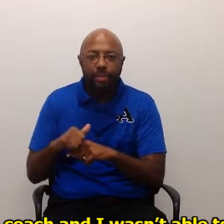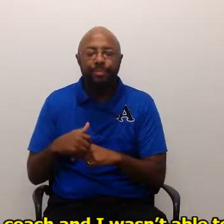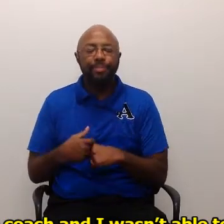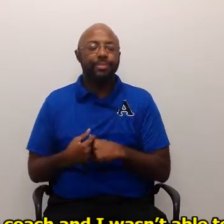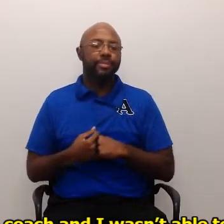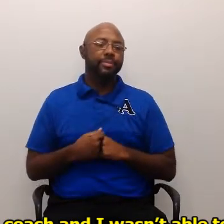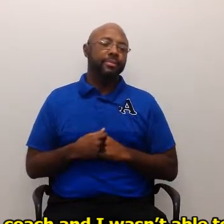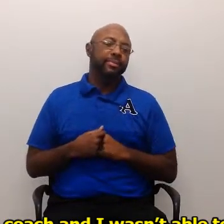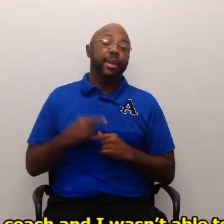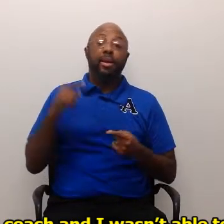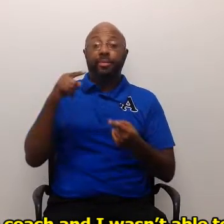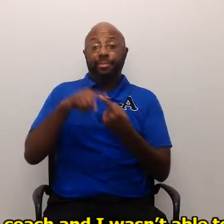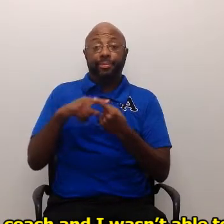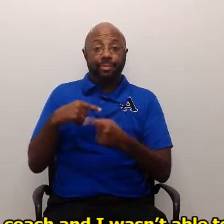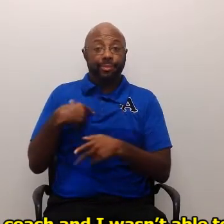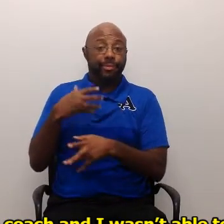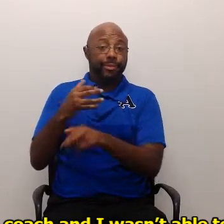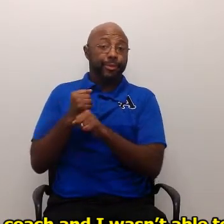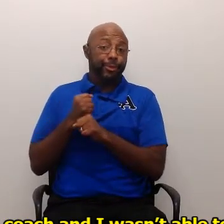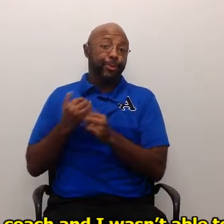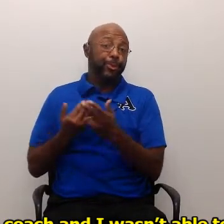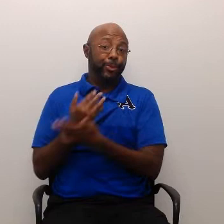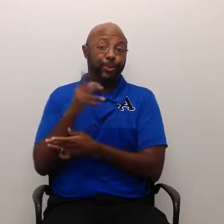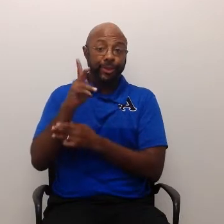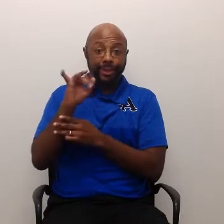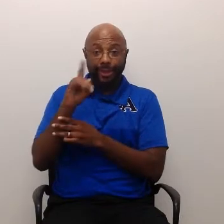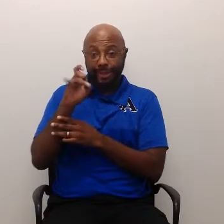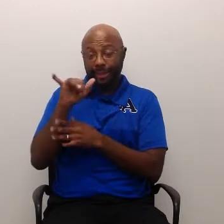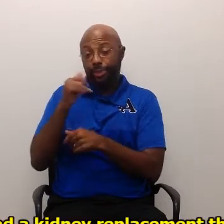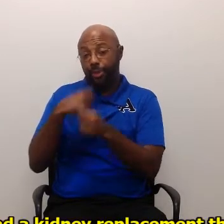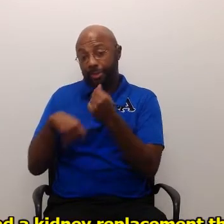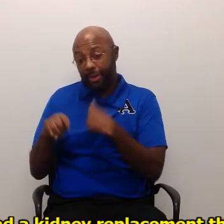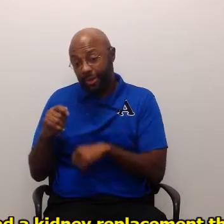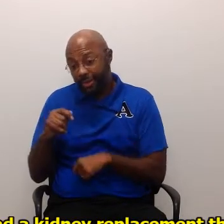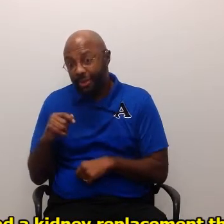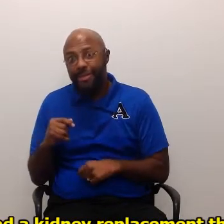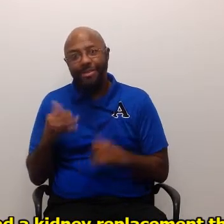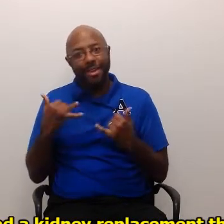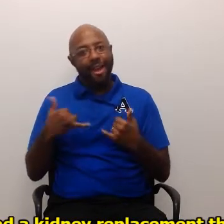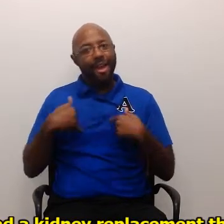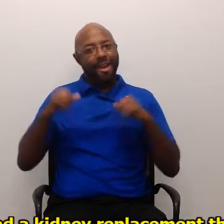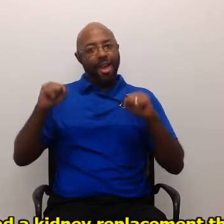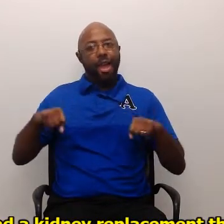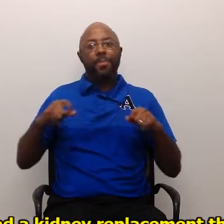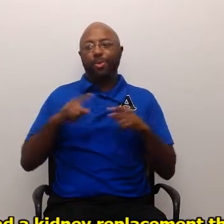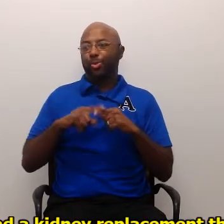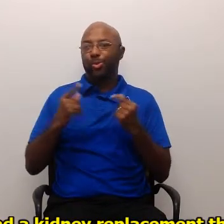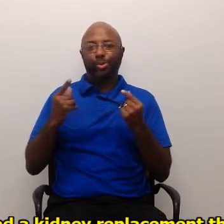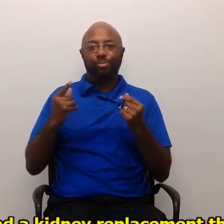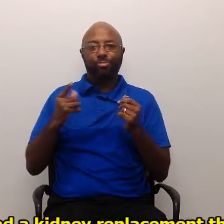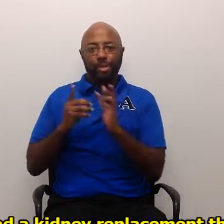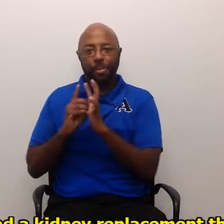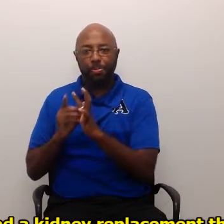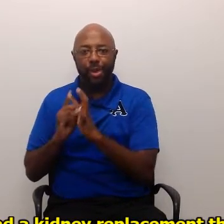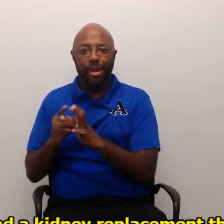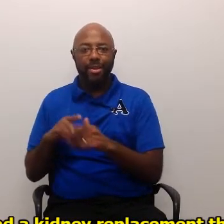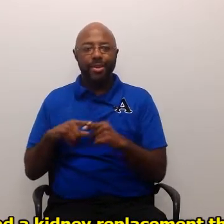my assistant coach run all the practices. It wasn't until I had a kidney replacement that I